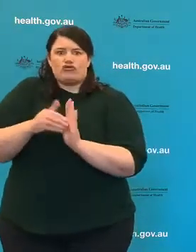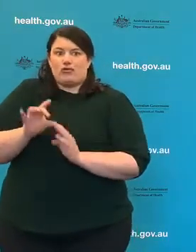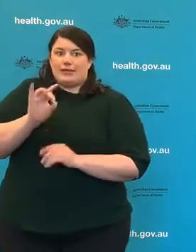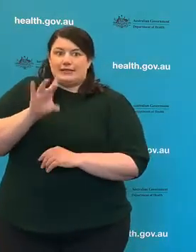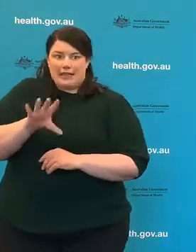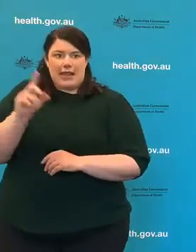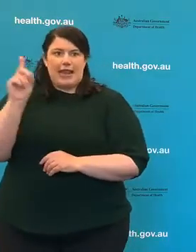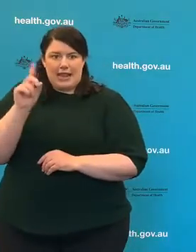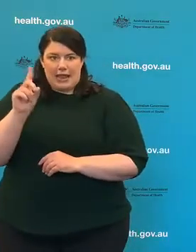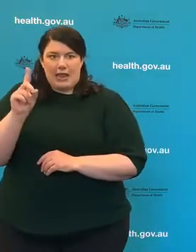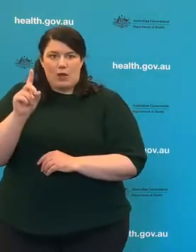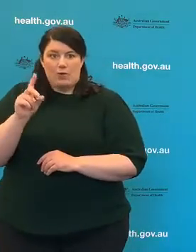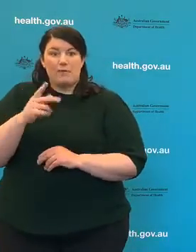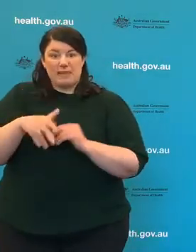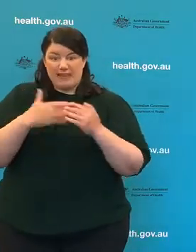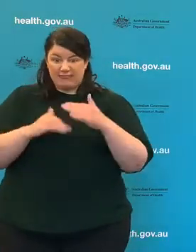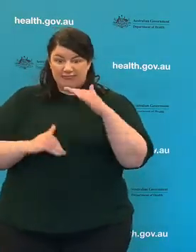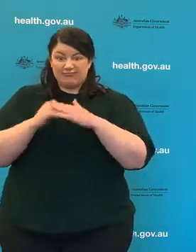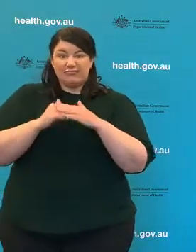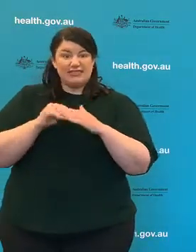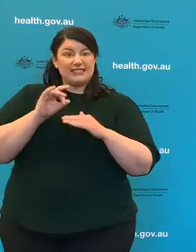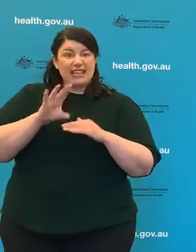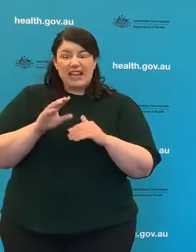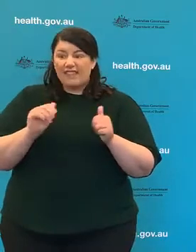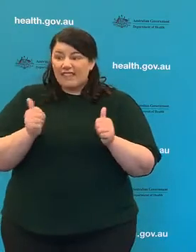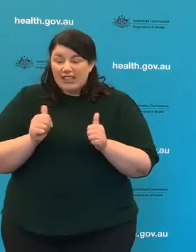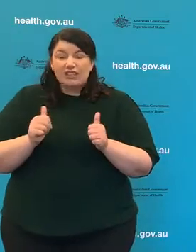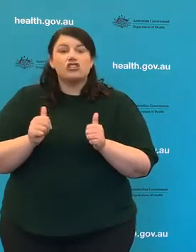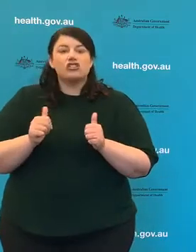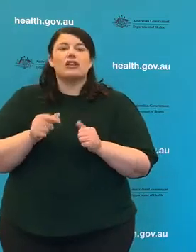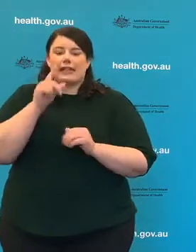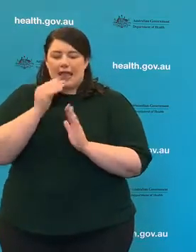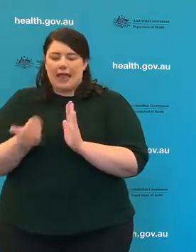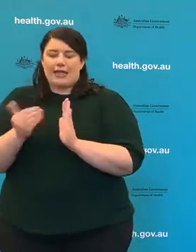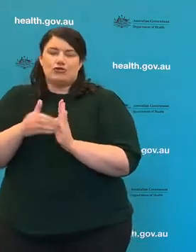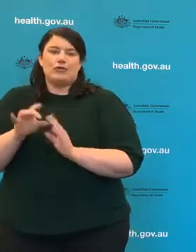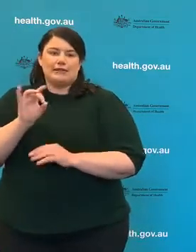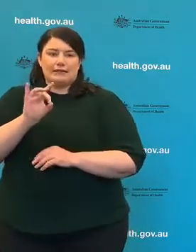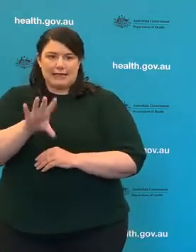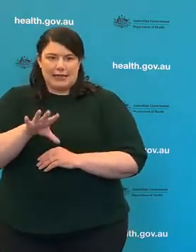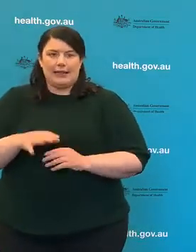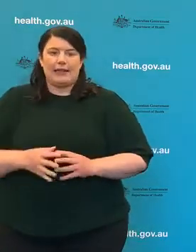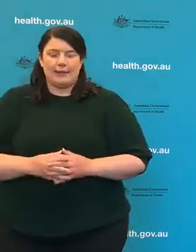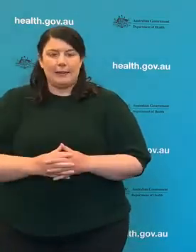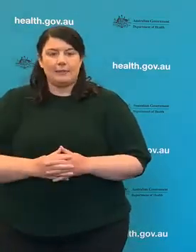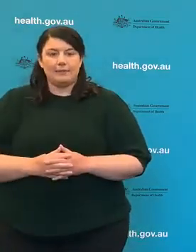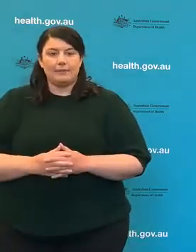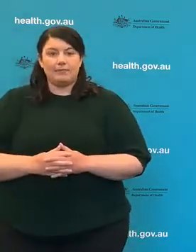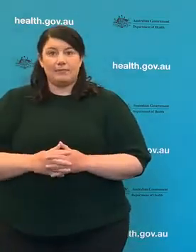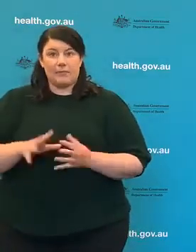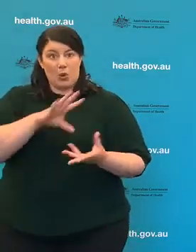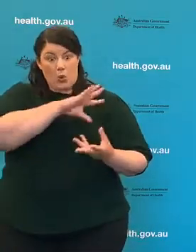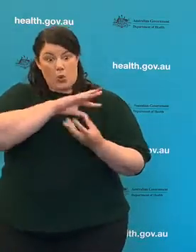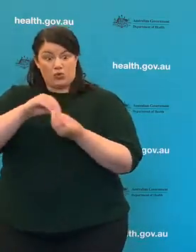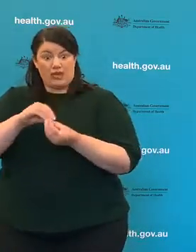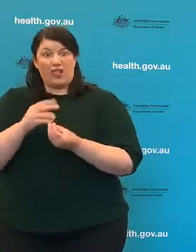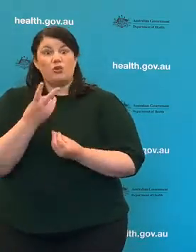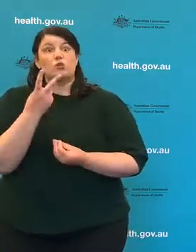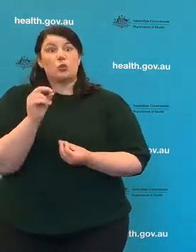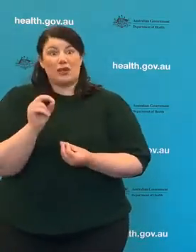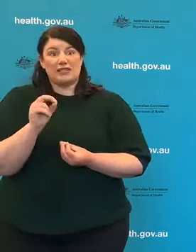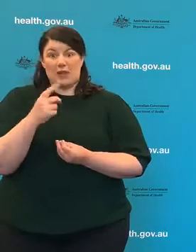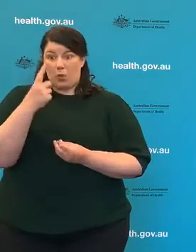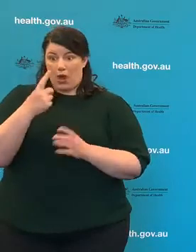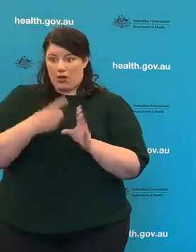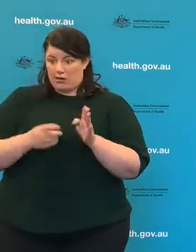have already used their 10 better access sessions in the calendar year. That's 20 sessions for a calendar